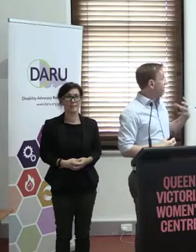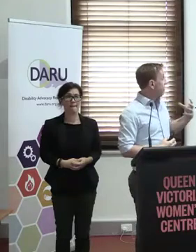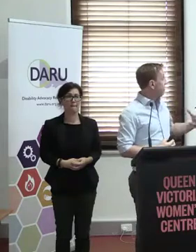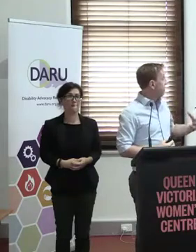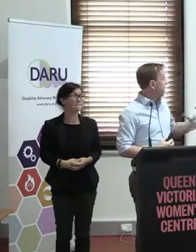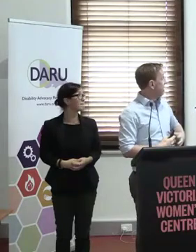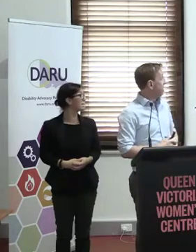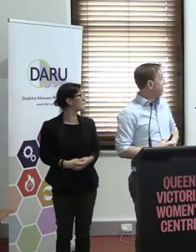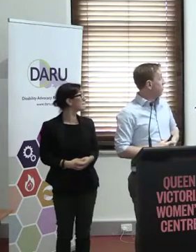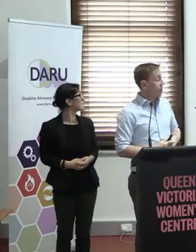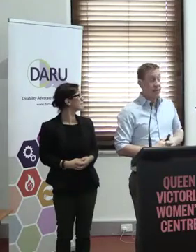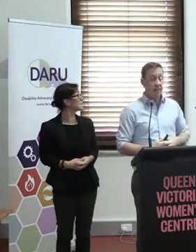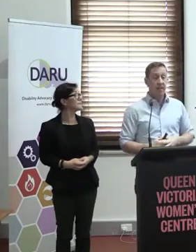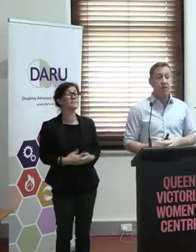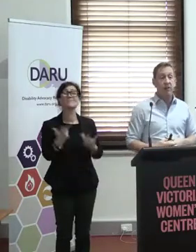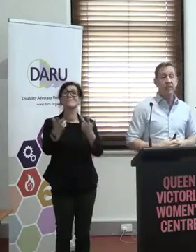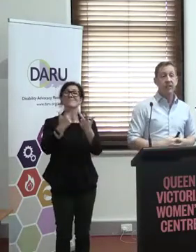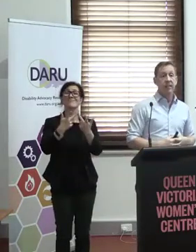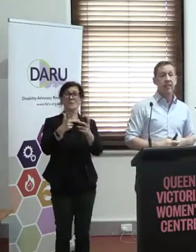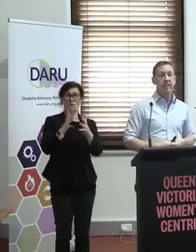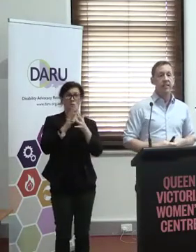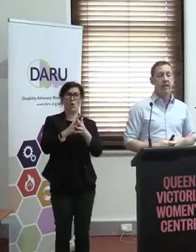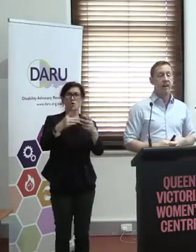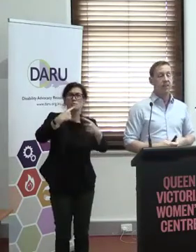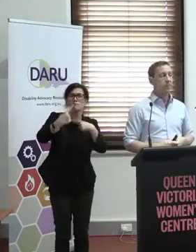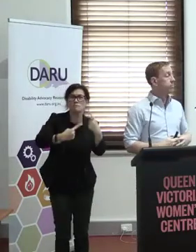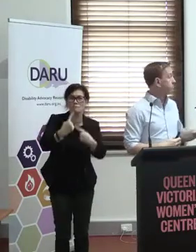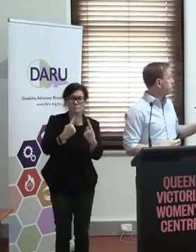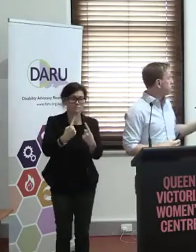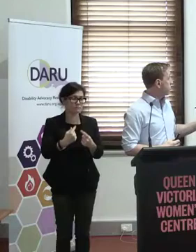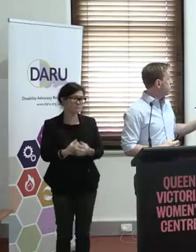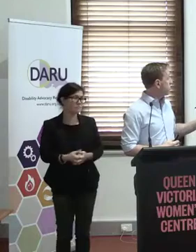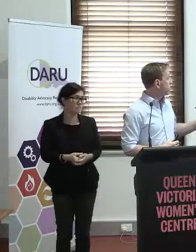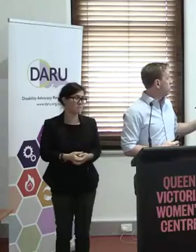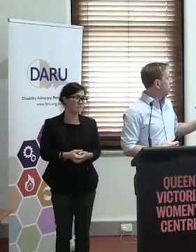The other things I think it's worth noting is